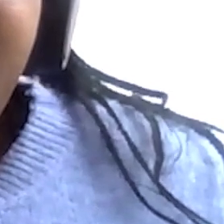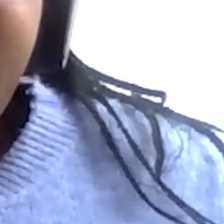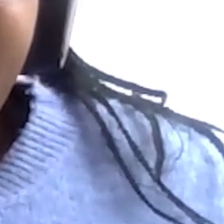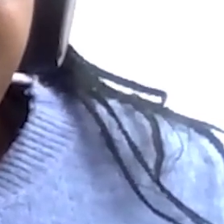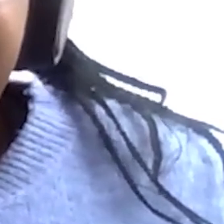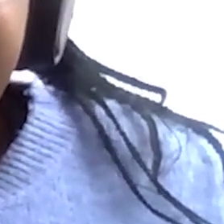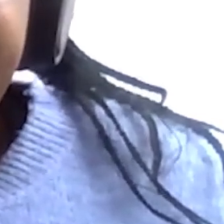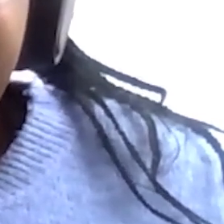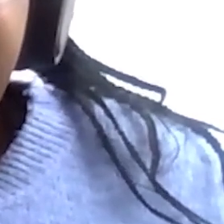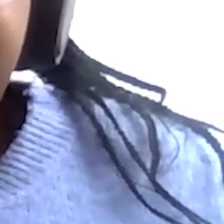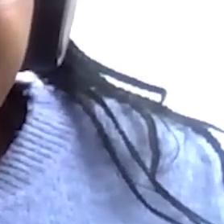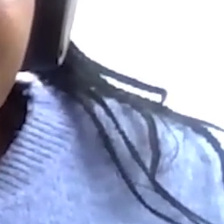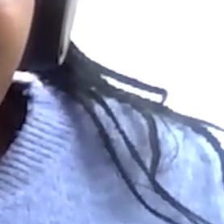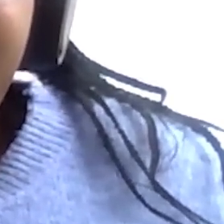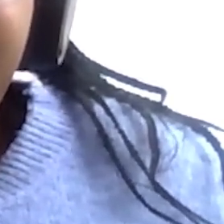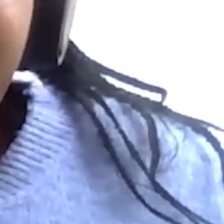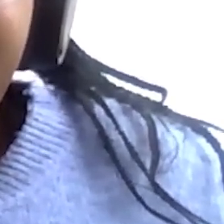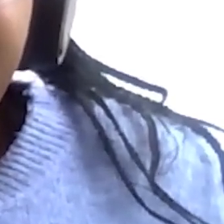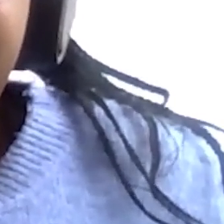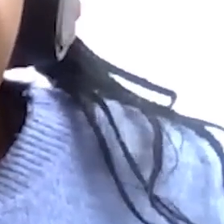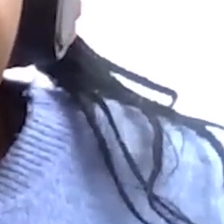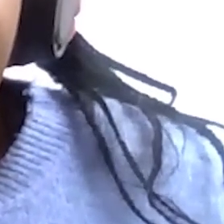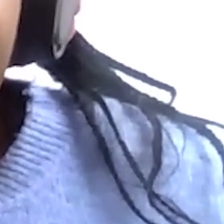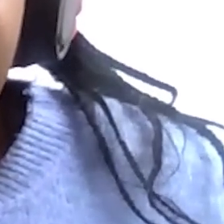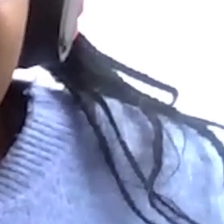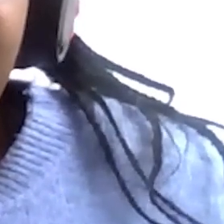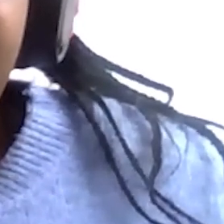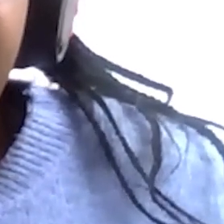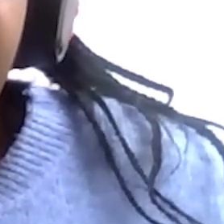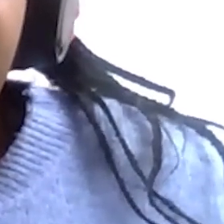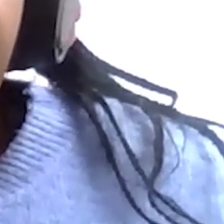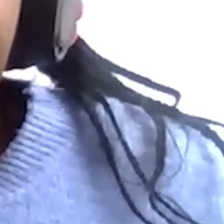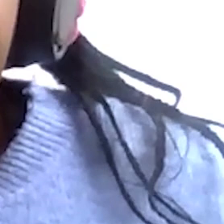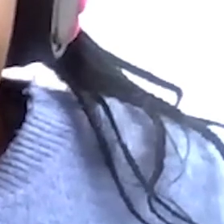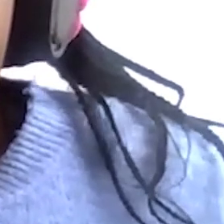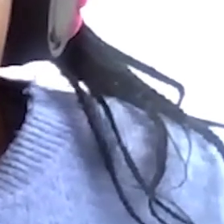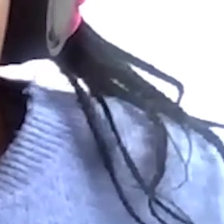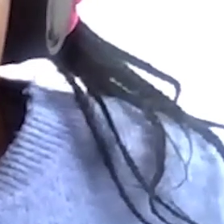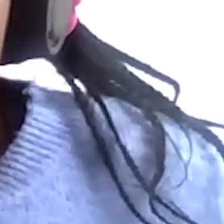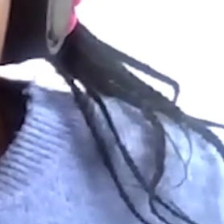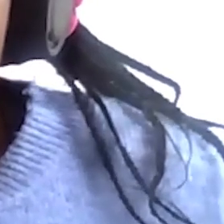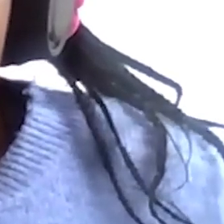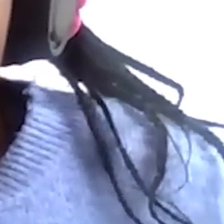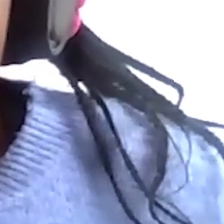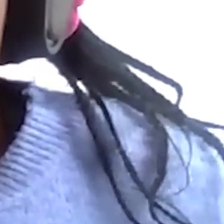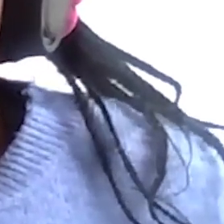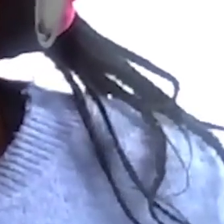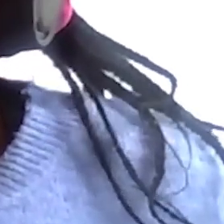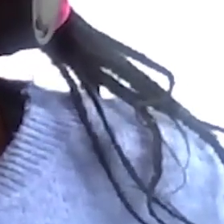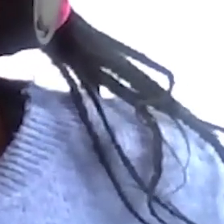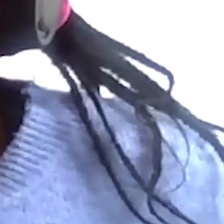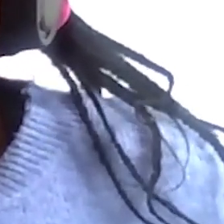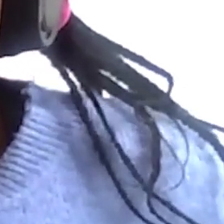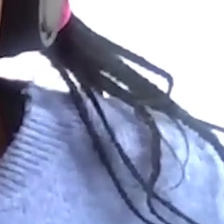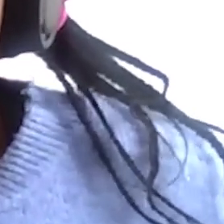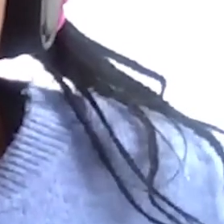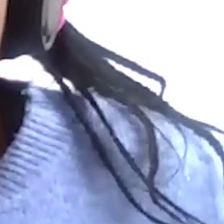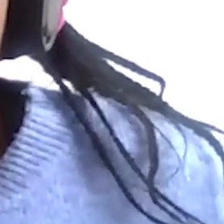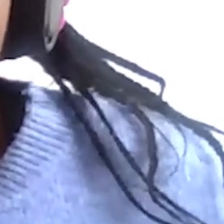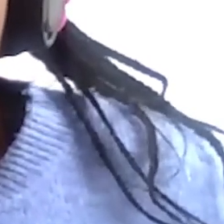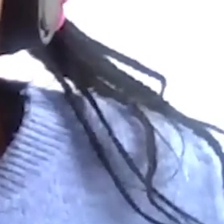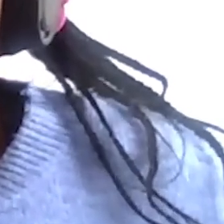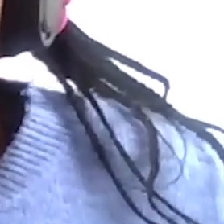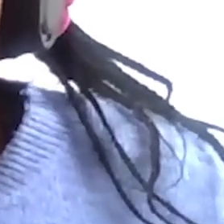walk? Why are you using a buggy? I used a buggy until the age of 6 before I got my